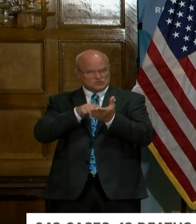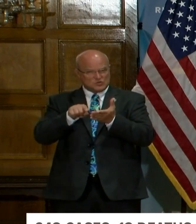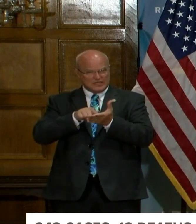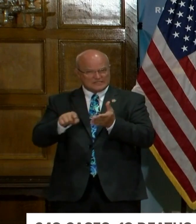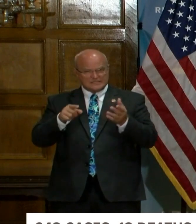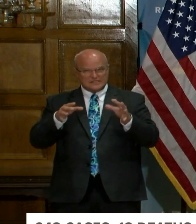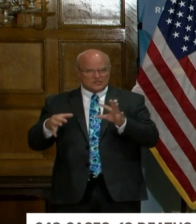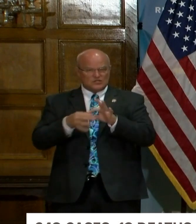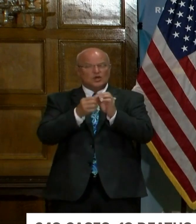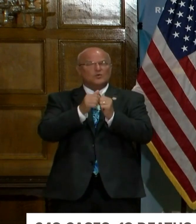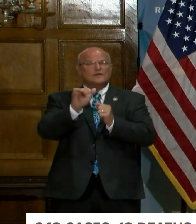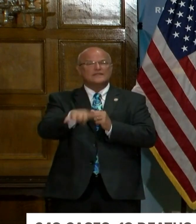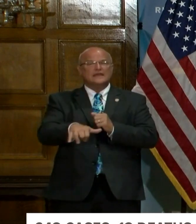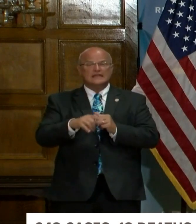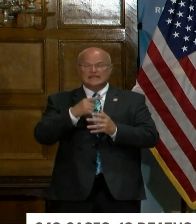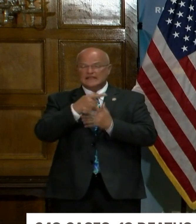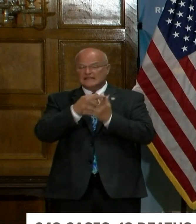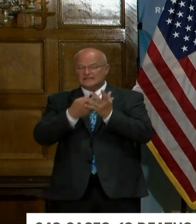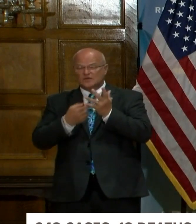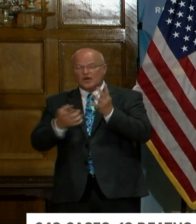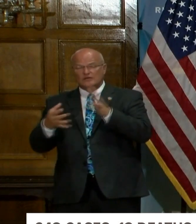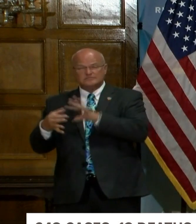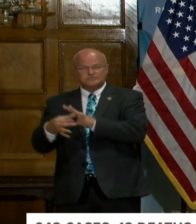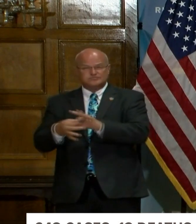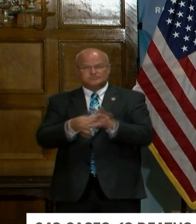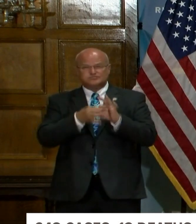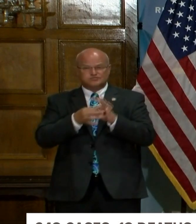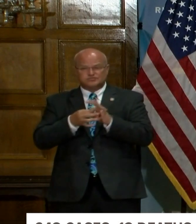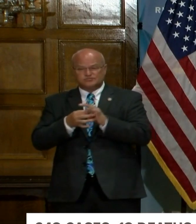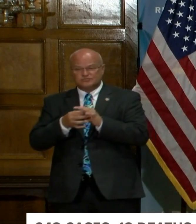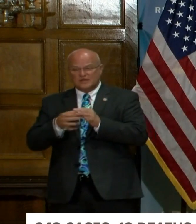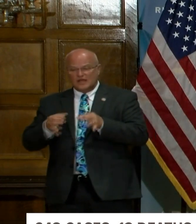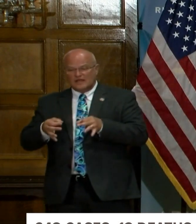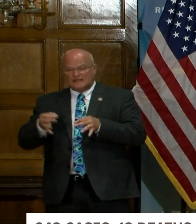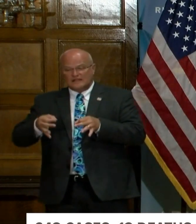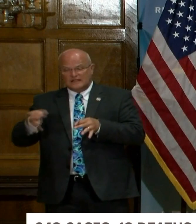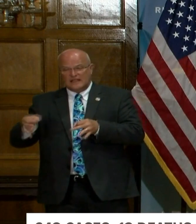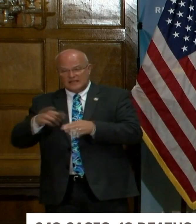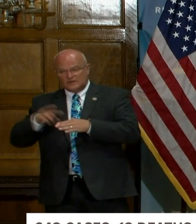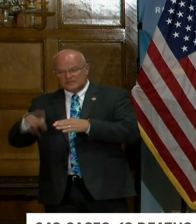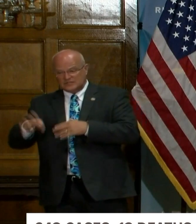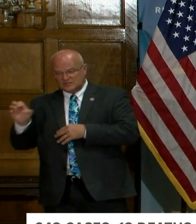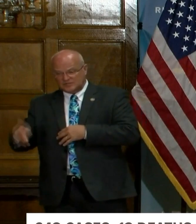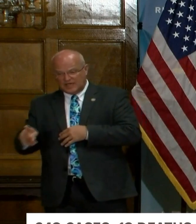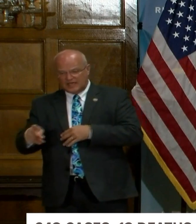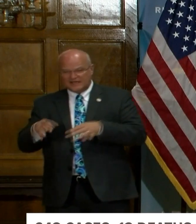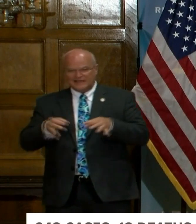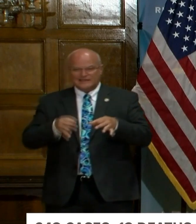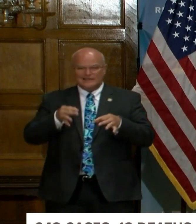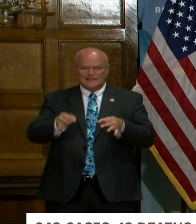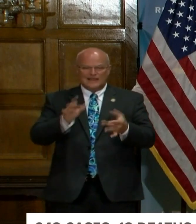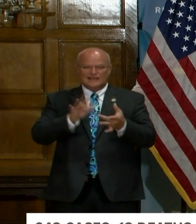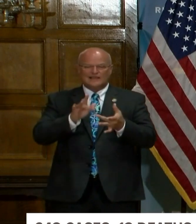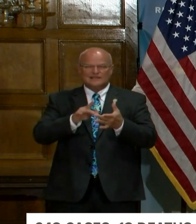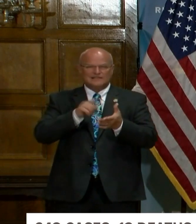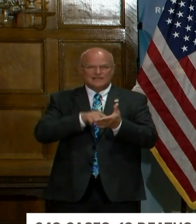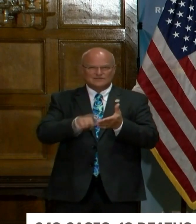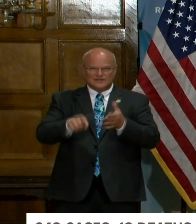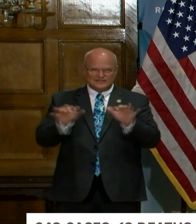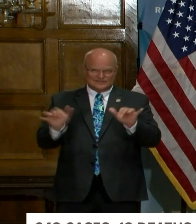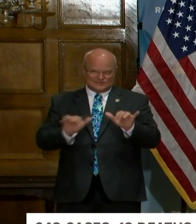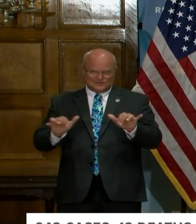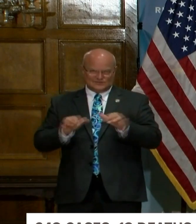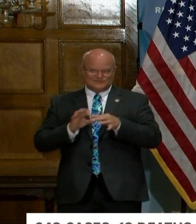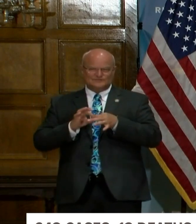tracing that goes along with that. These are all linked together. If there's a delay in getting a result back, there obviously is going to be a delay in contact